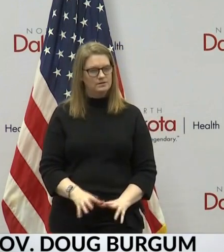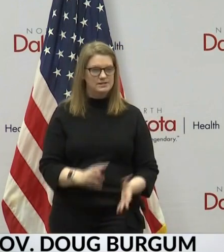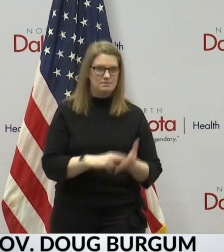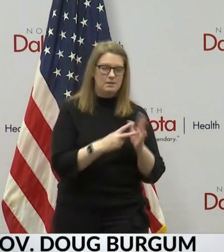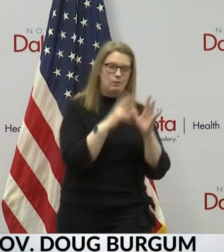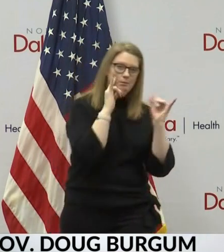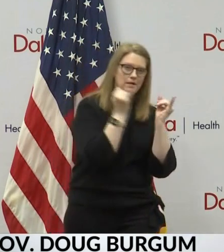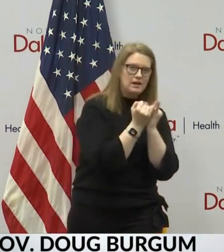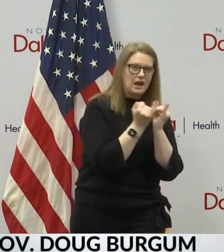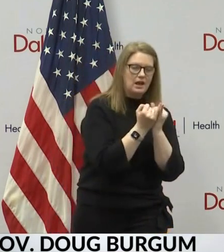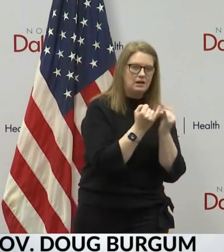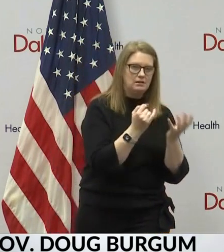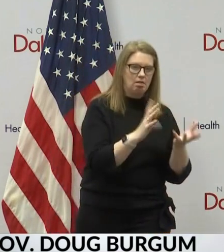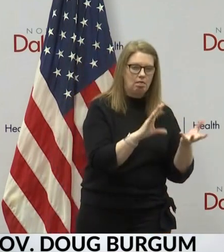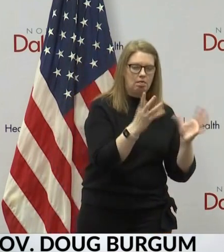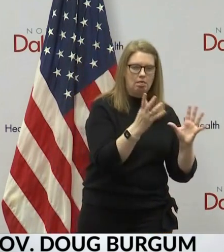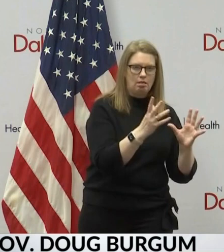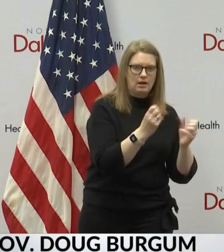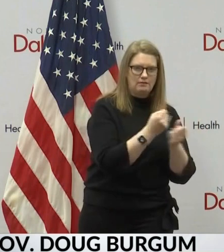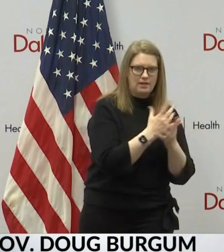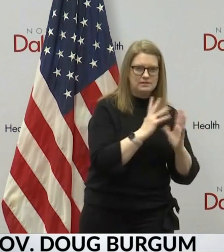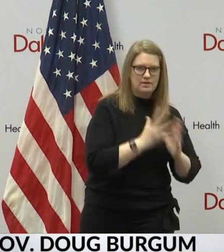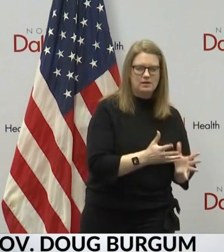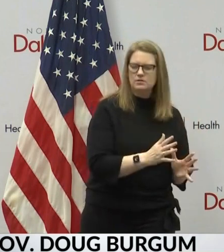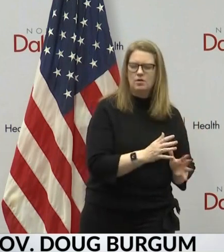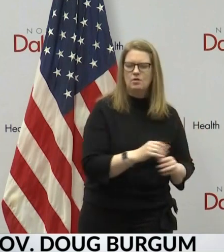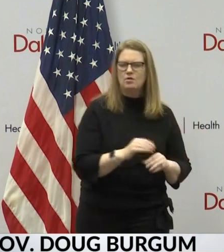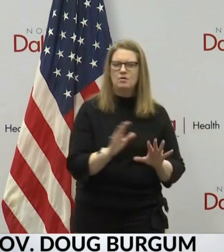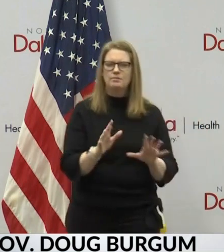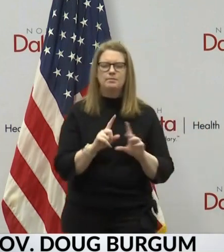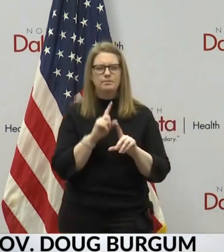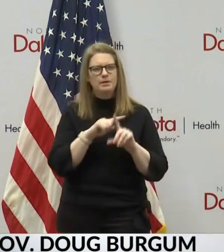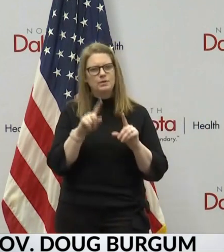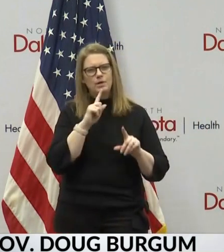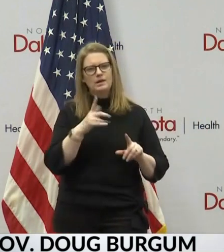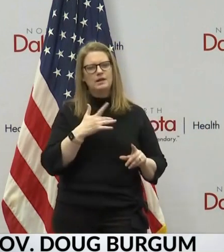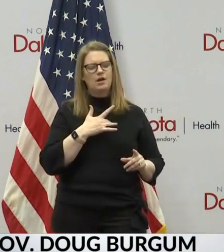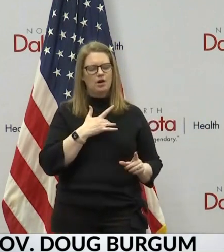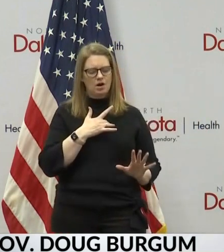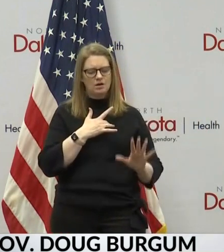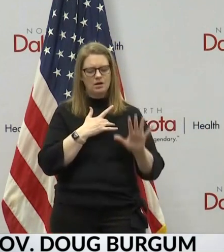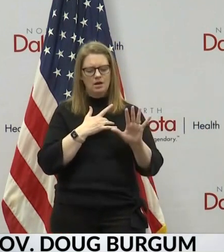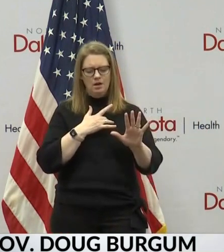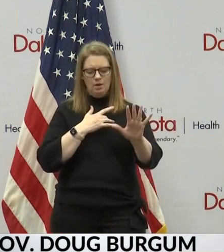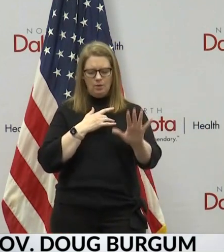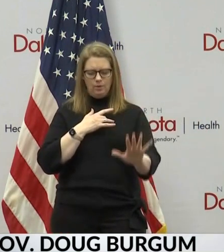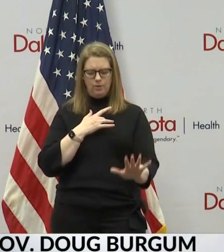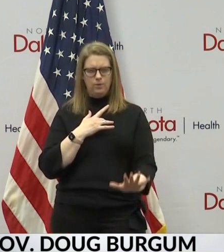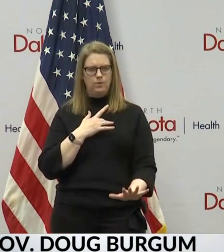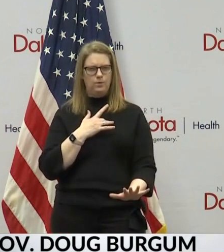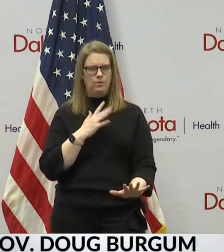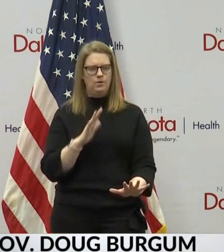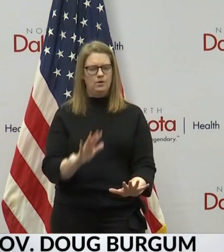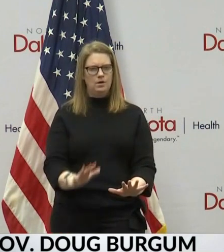it's, about gratitude can be about even connecting with some small shred of appreciation, and whether that's the